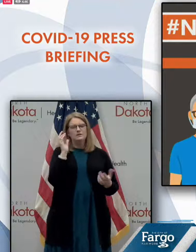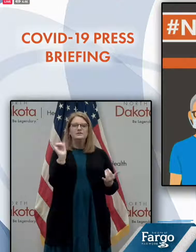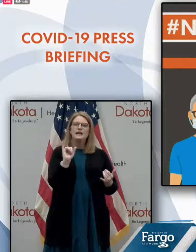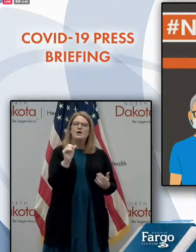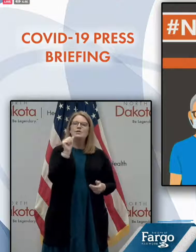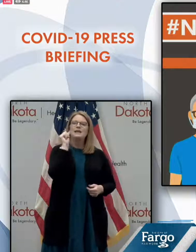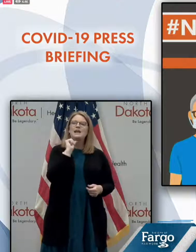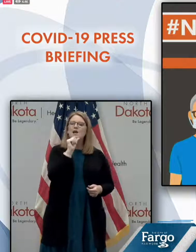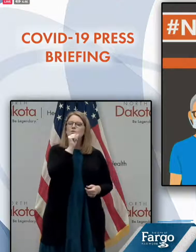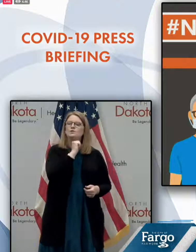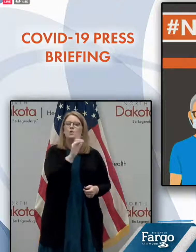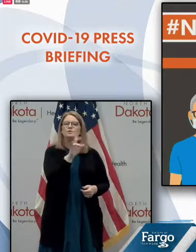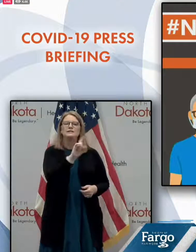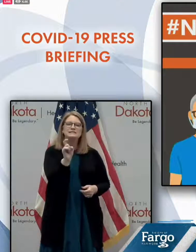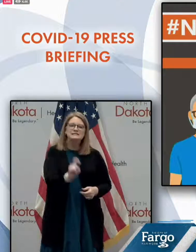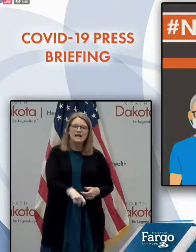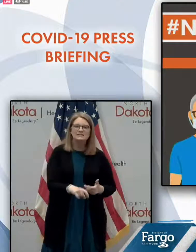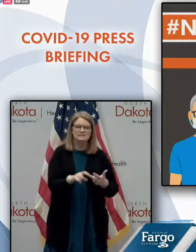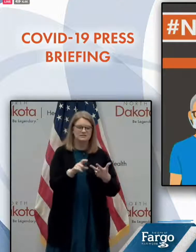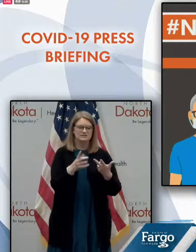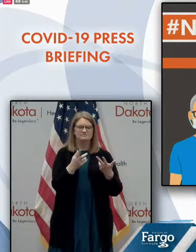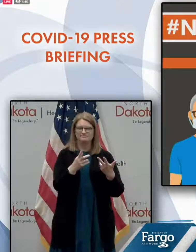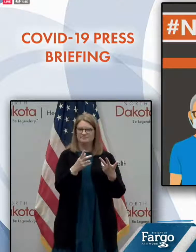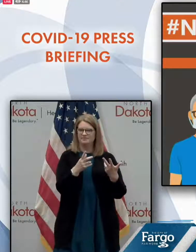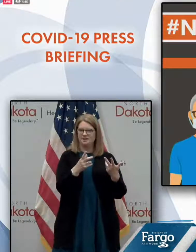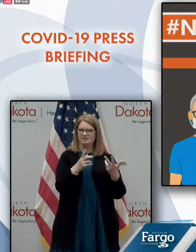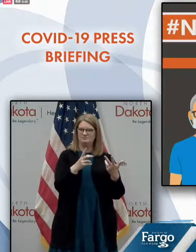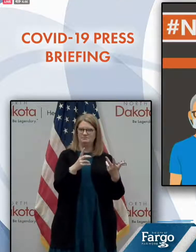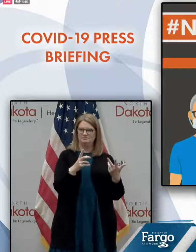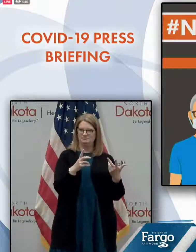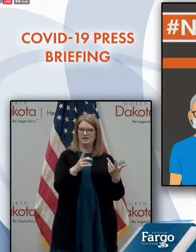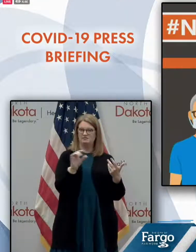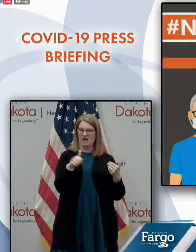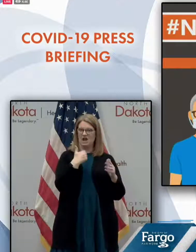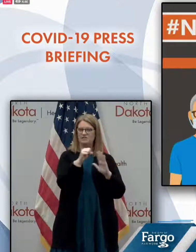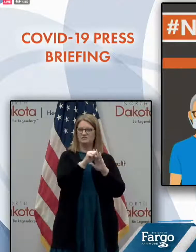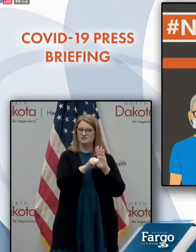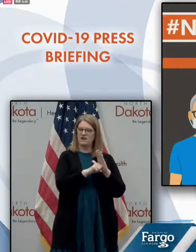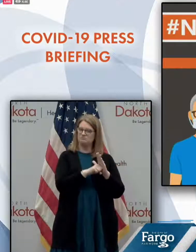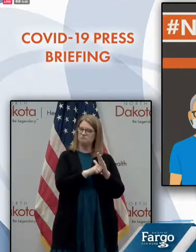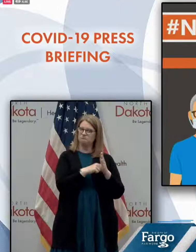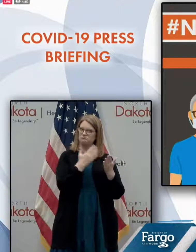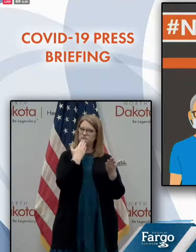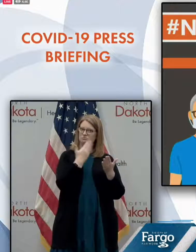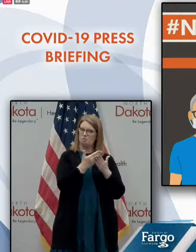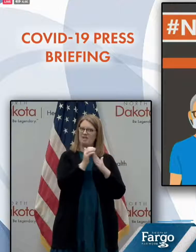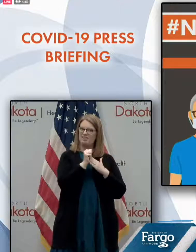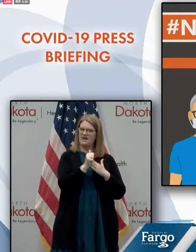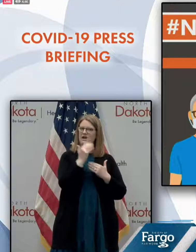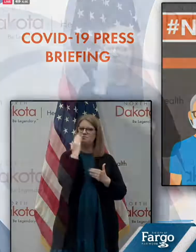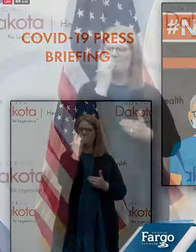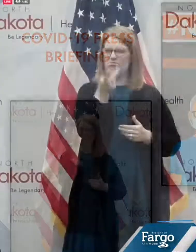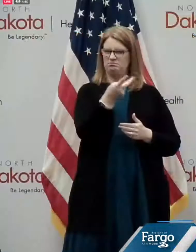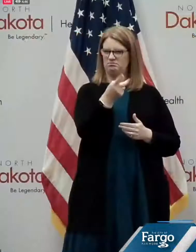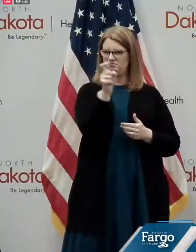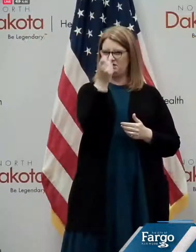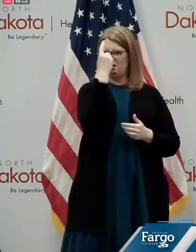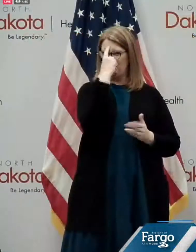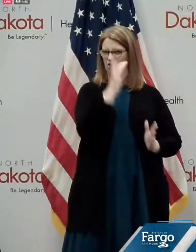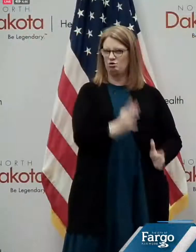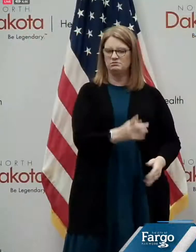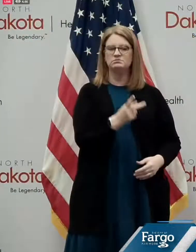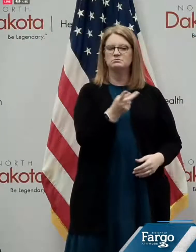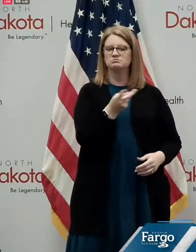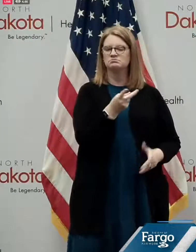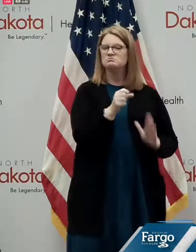Arizona, Texas, and other states that I believe to be well led. I know their governors. These were states that